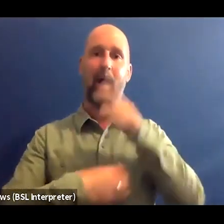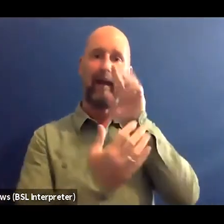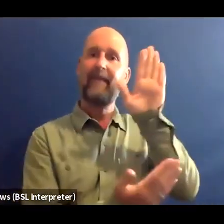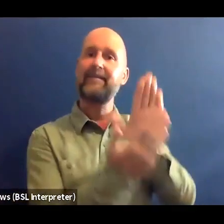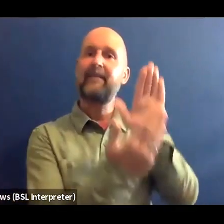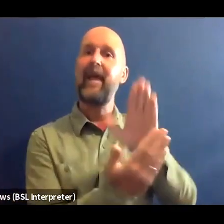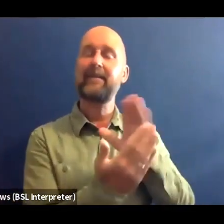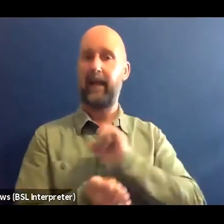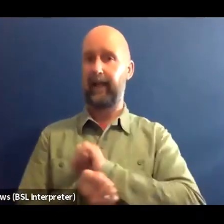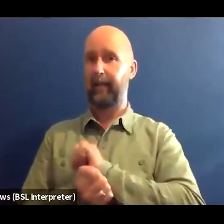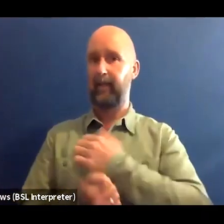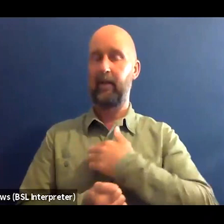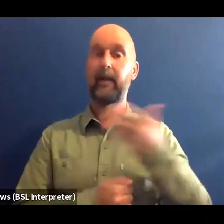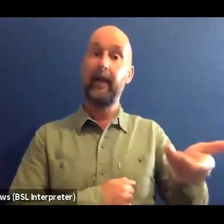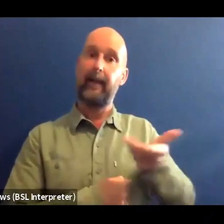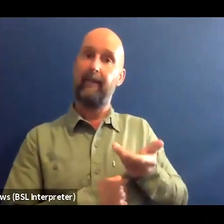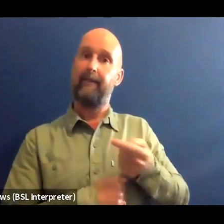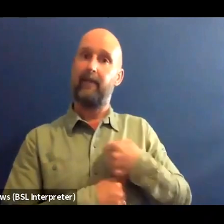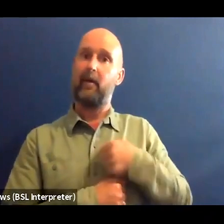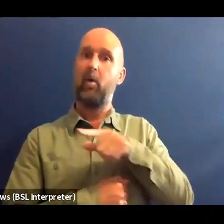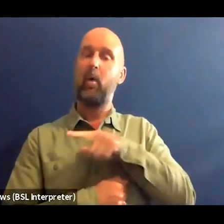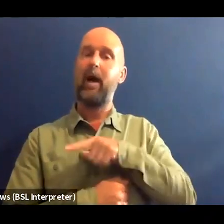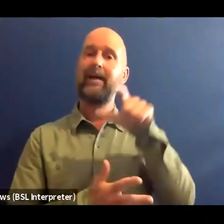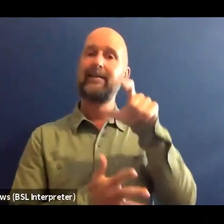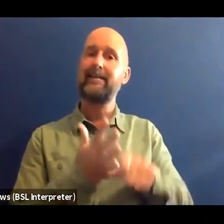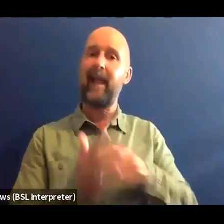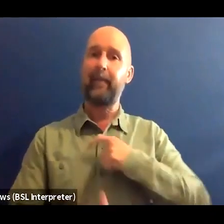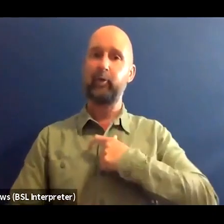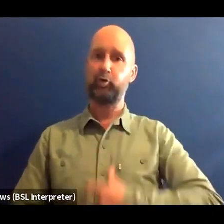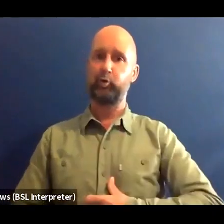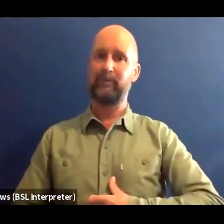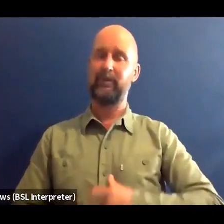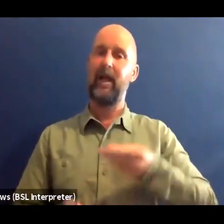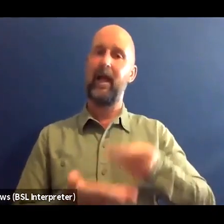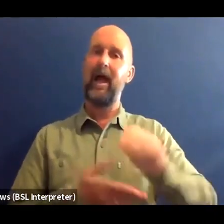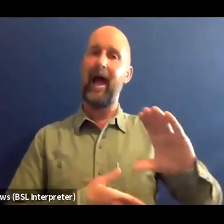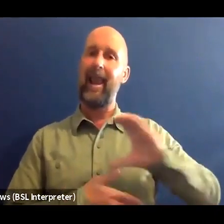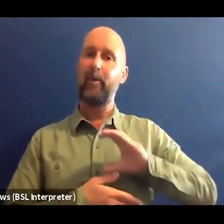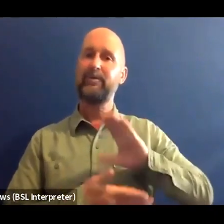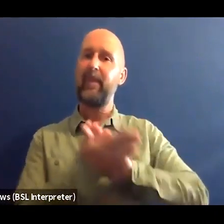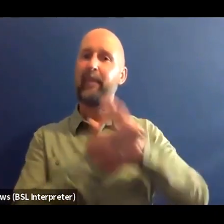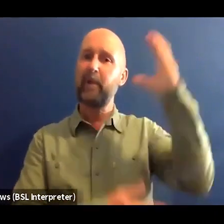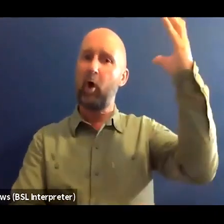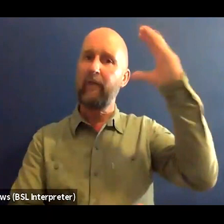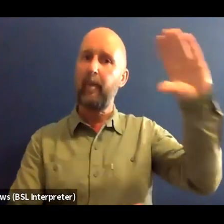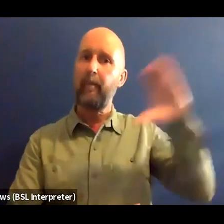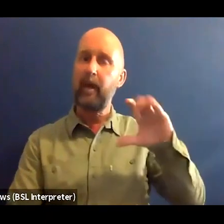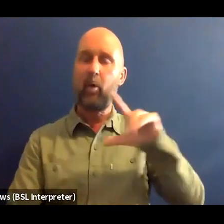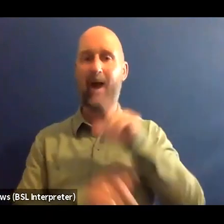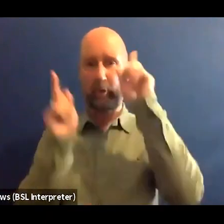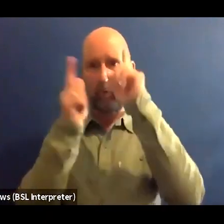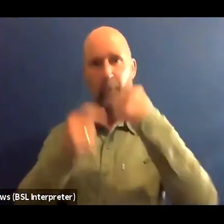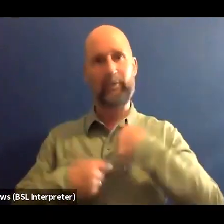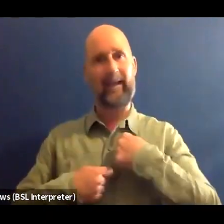again. I got given that as part of the disabled students allowance. So that's money from the government as a university student that I